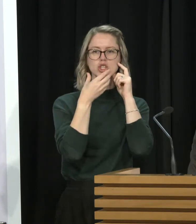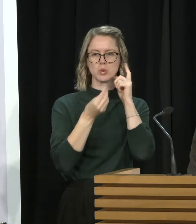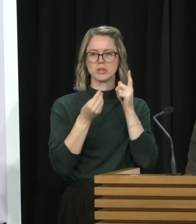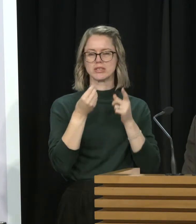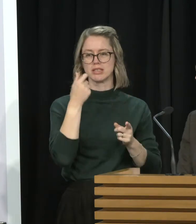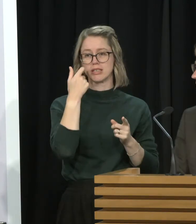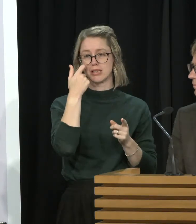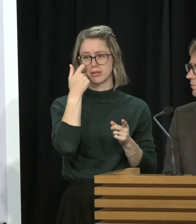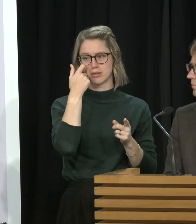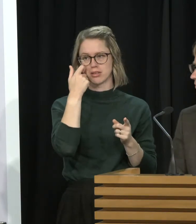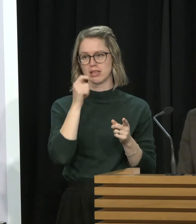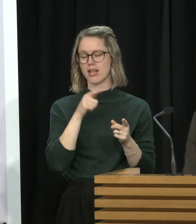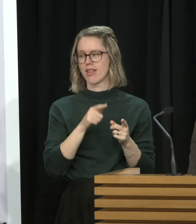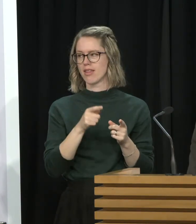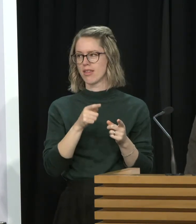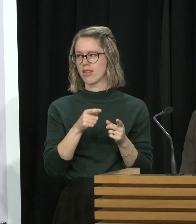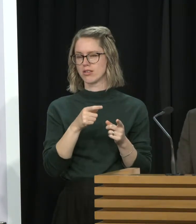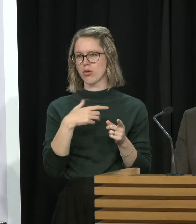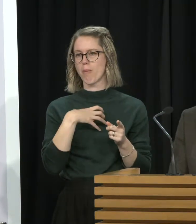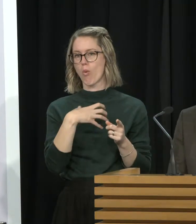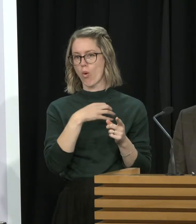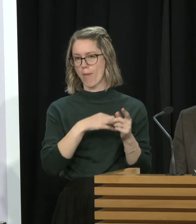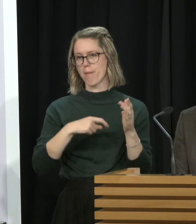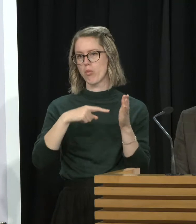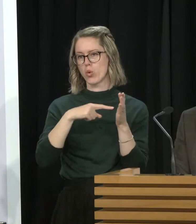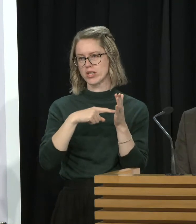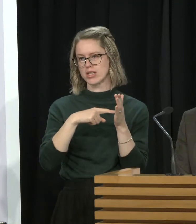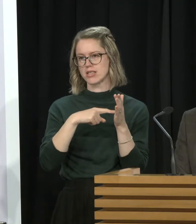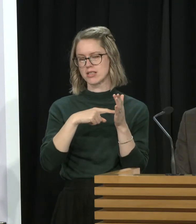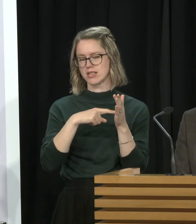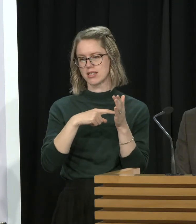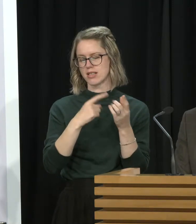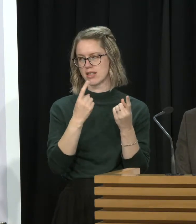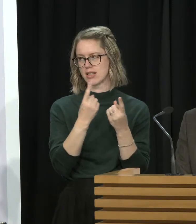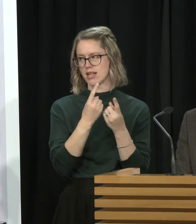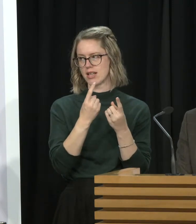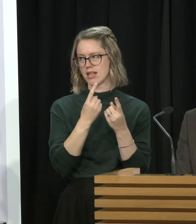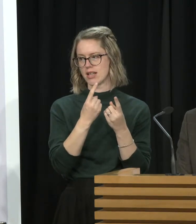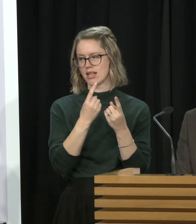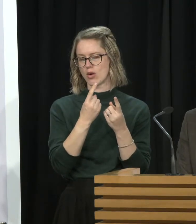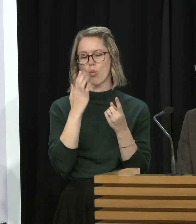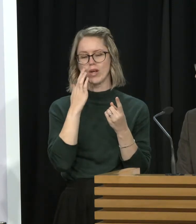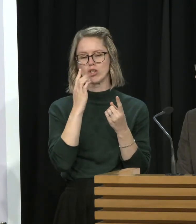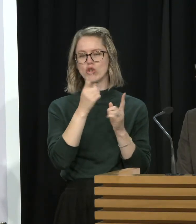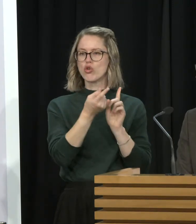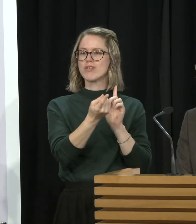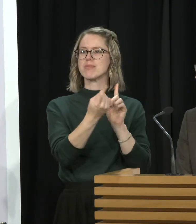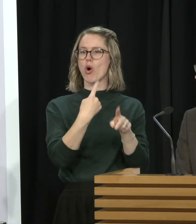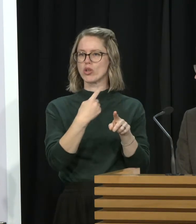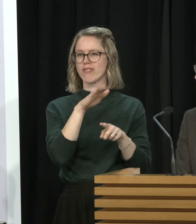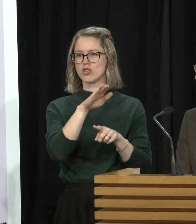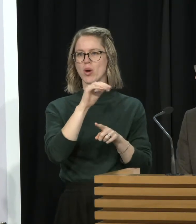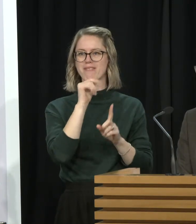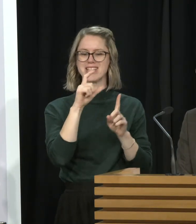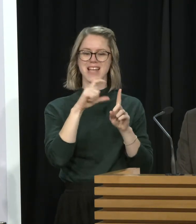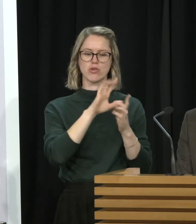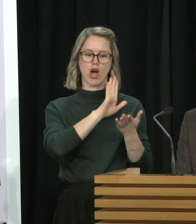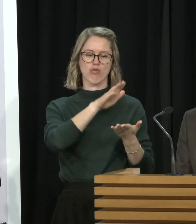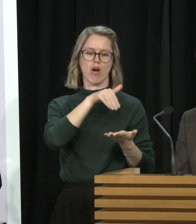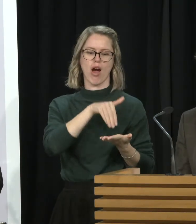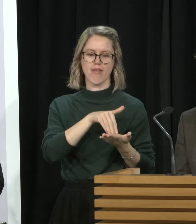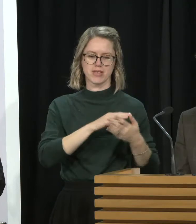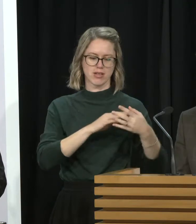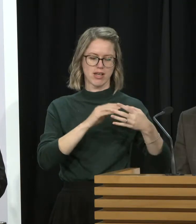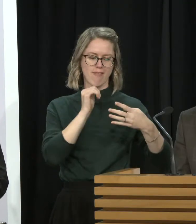being a much more important and prominent feature of a response in the future. So if in any alert